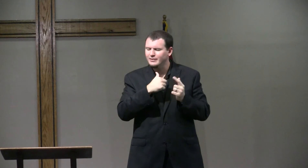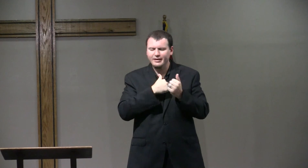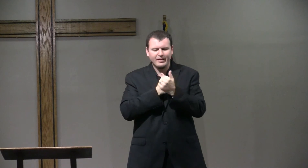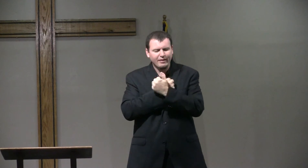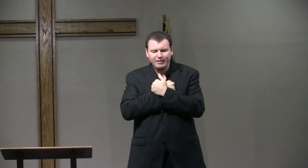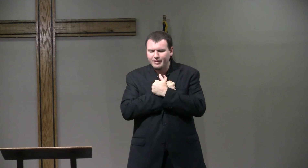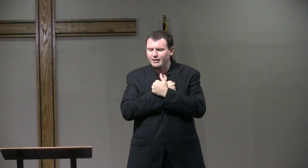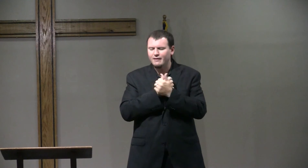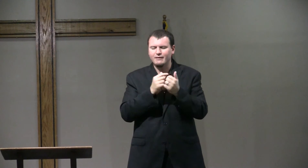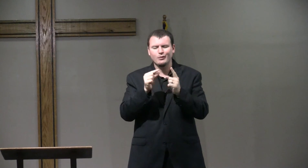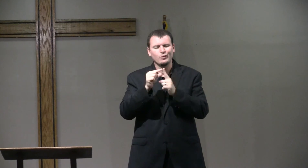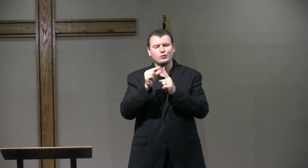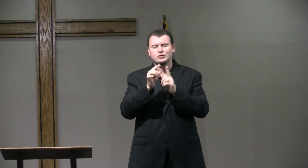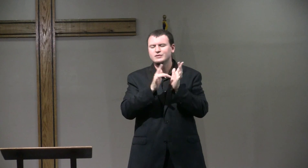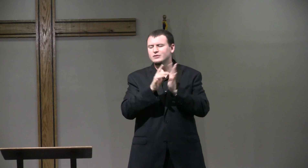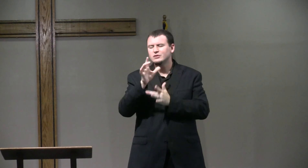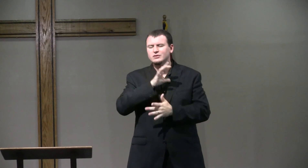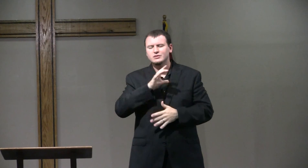Father in heaven, thank you for your word.